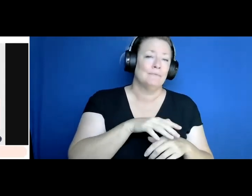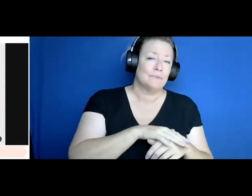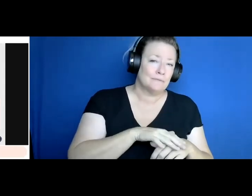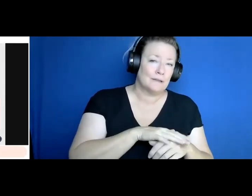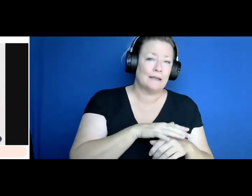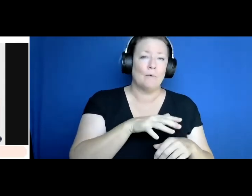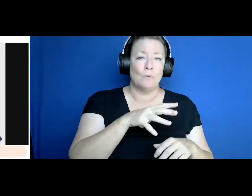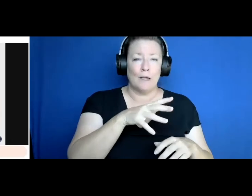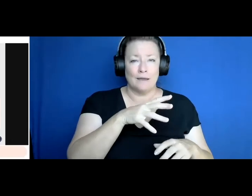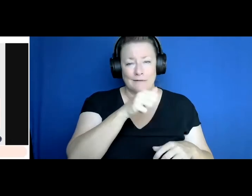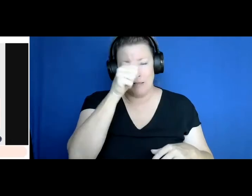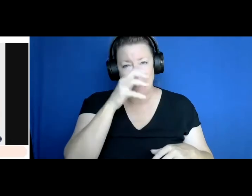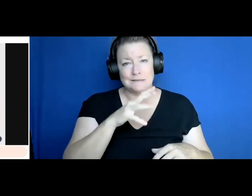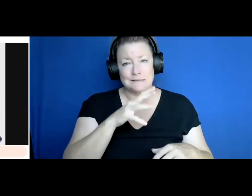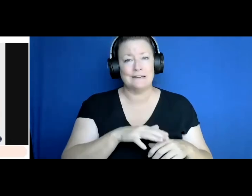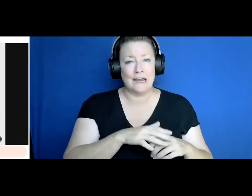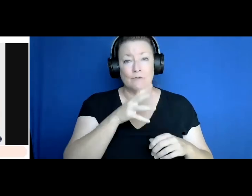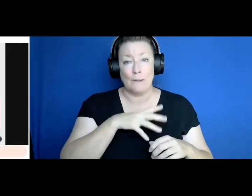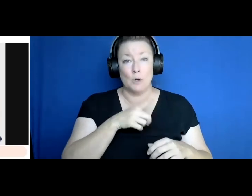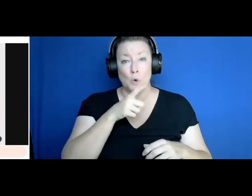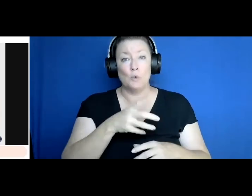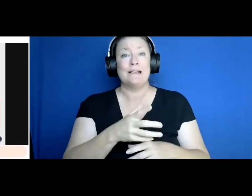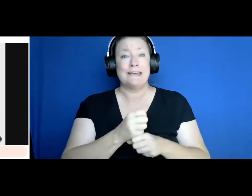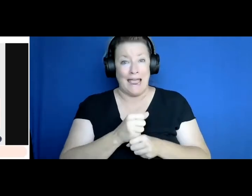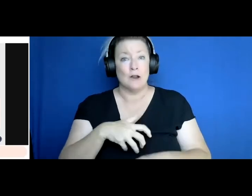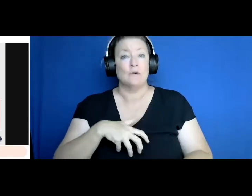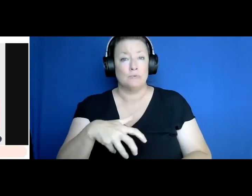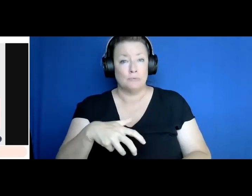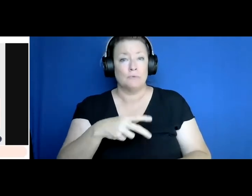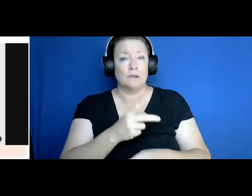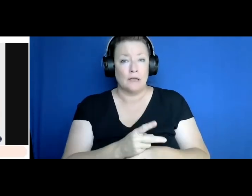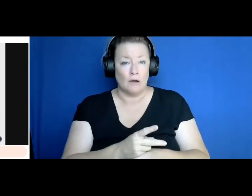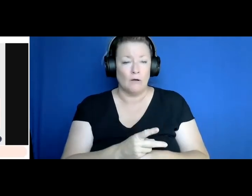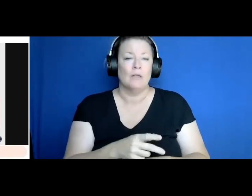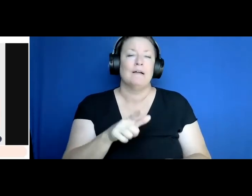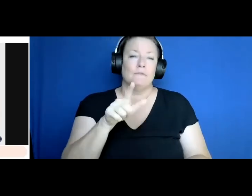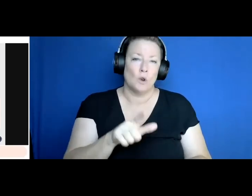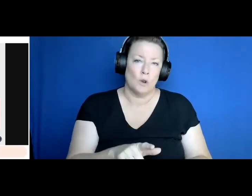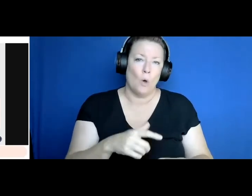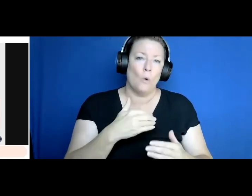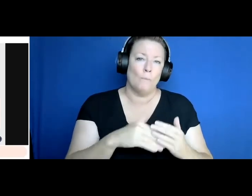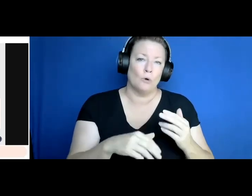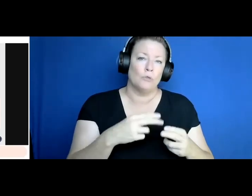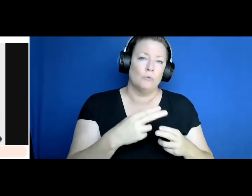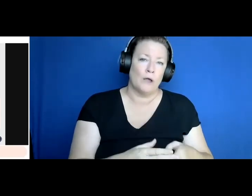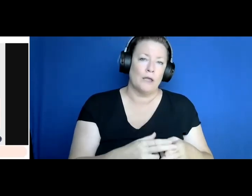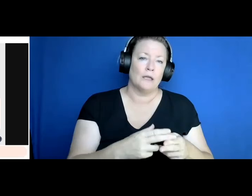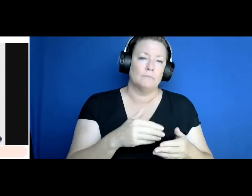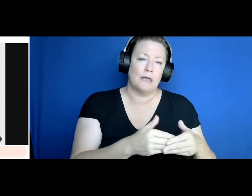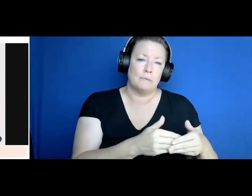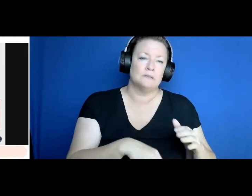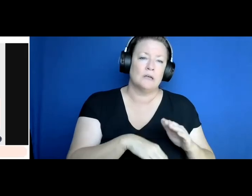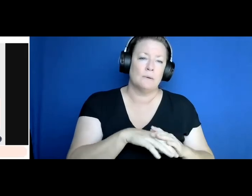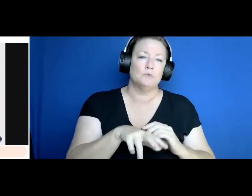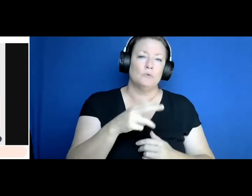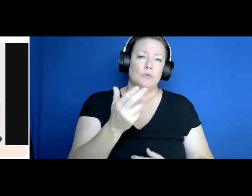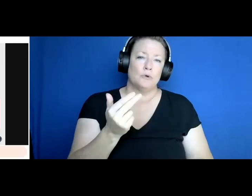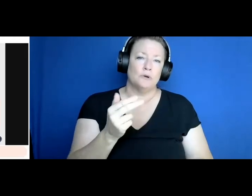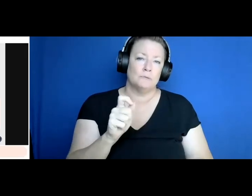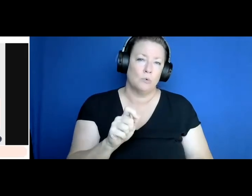care, we could reduce very low birth weight babies by up to 13.9%.